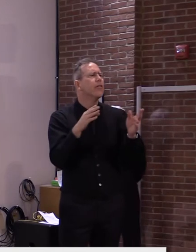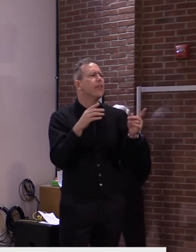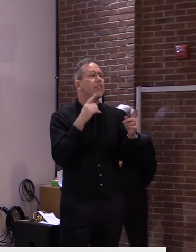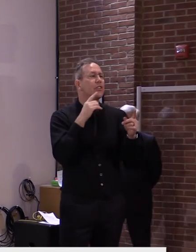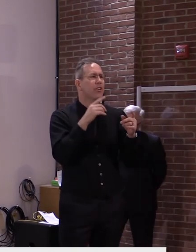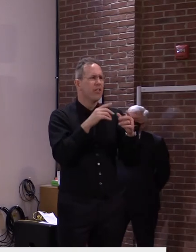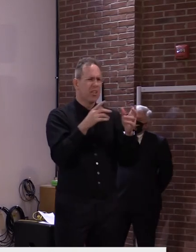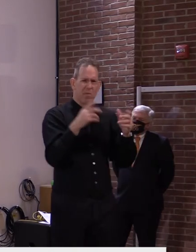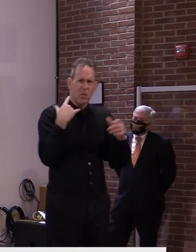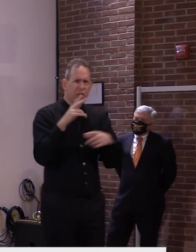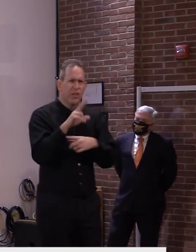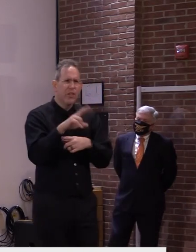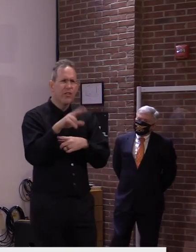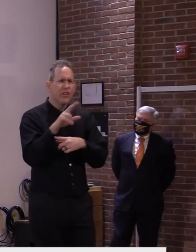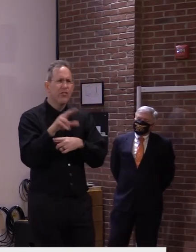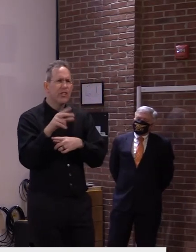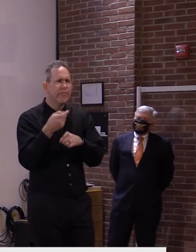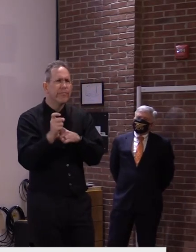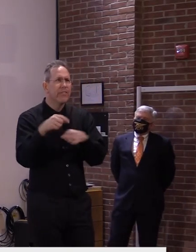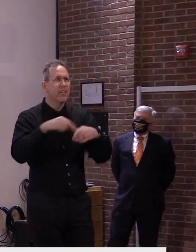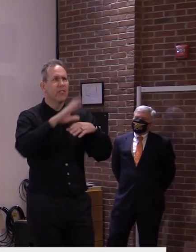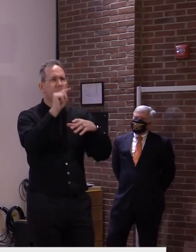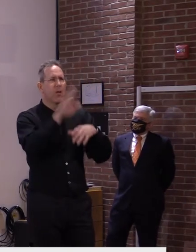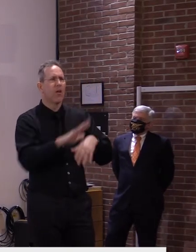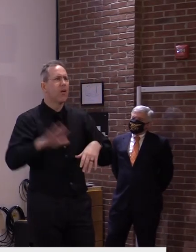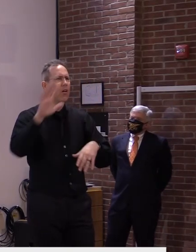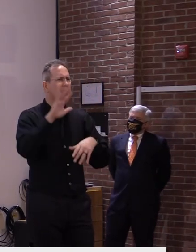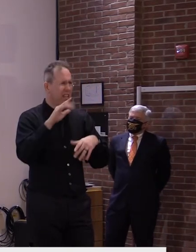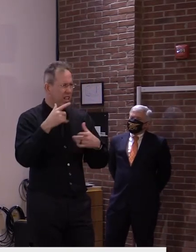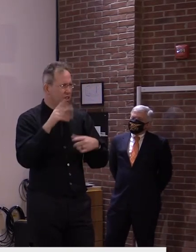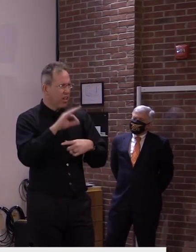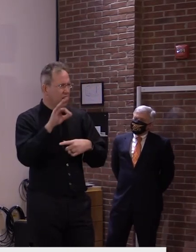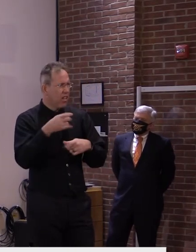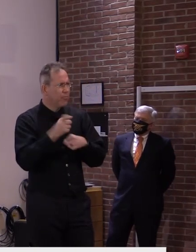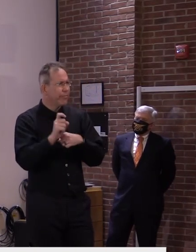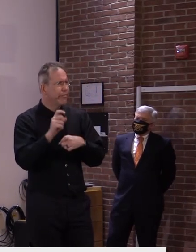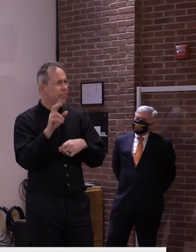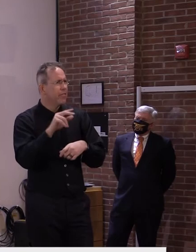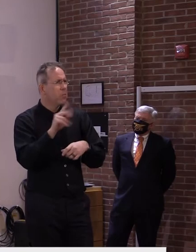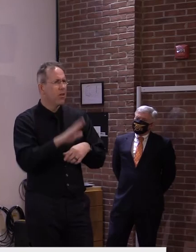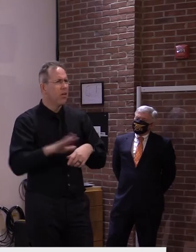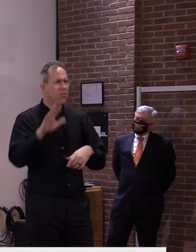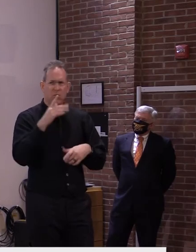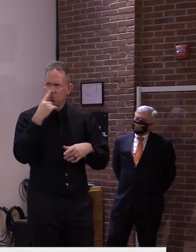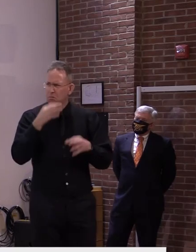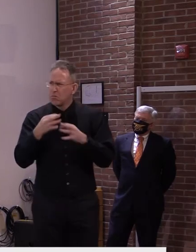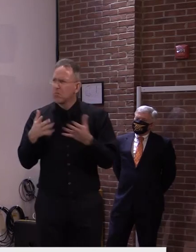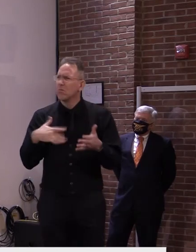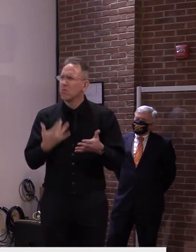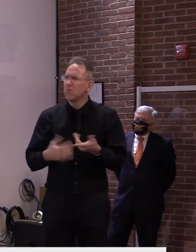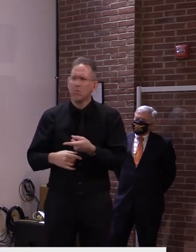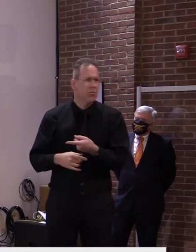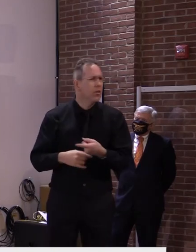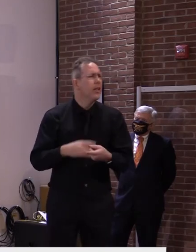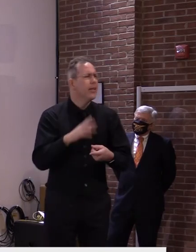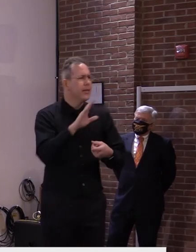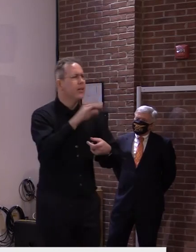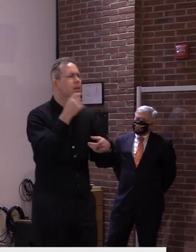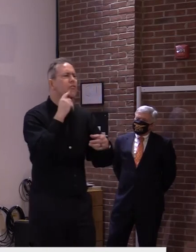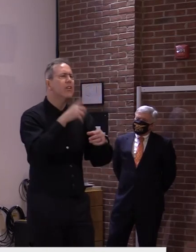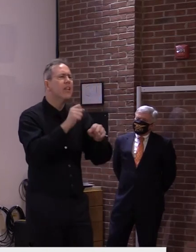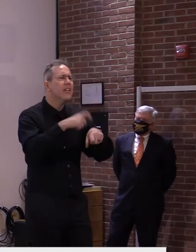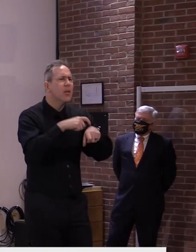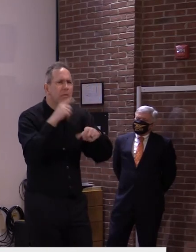of that sort. Again, I don't want to call it a spike. I agree, it's 69 more doses than